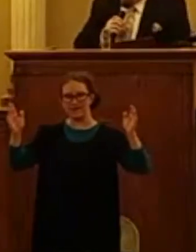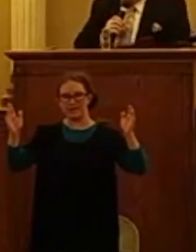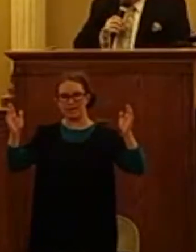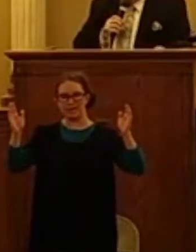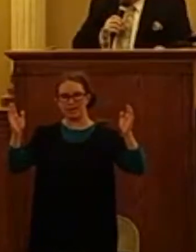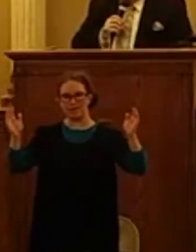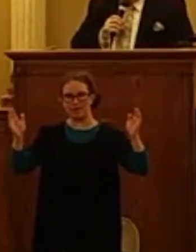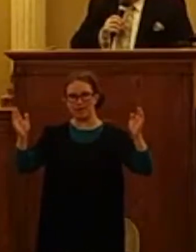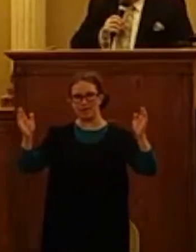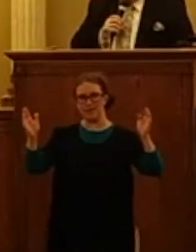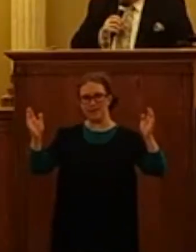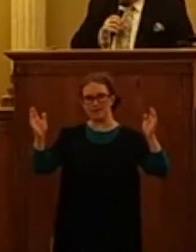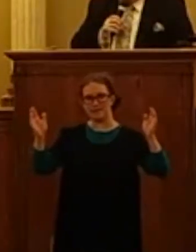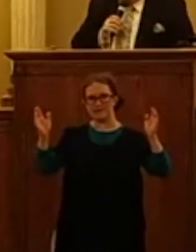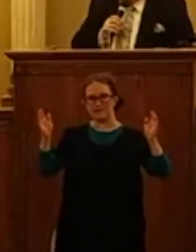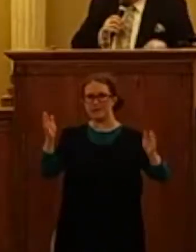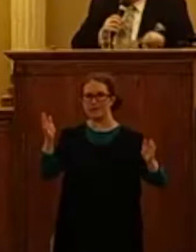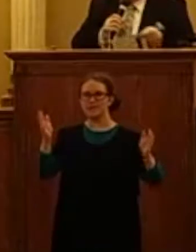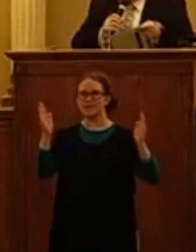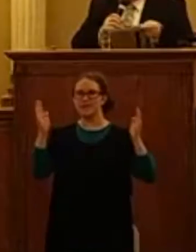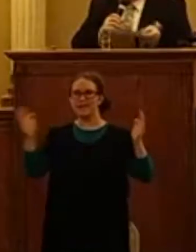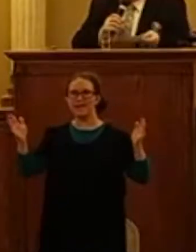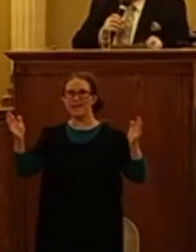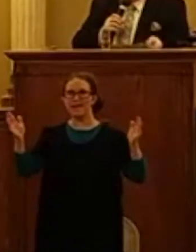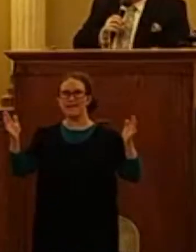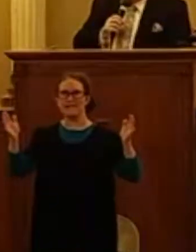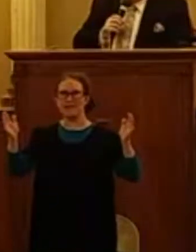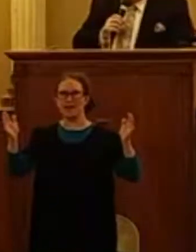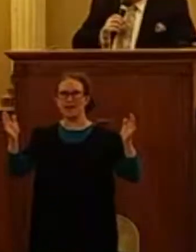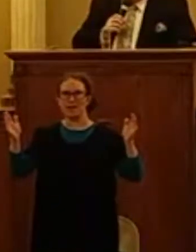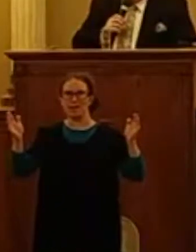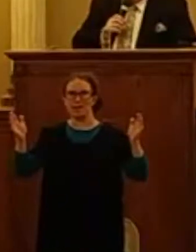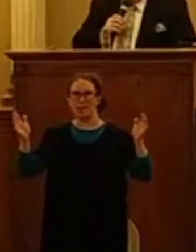Hallelujah, hallelujah. Hallelujah. Thank you, Lord Jesus.